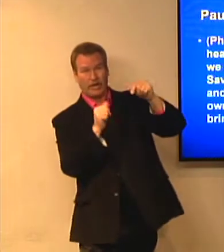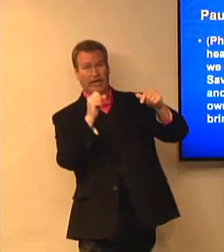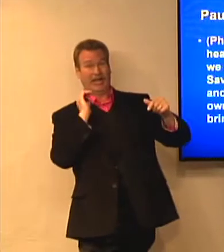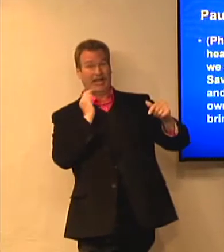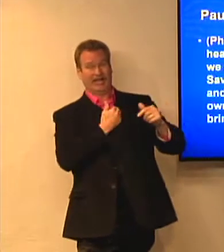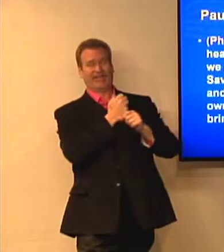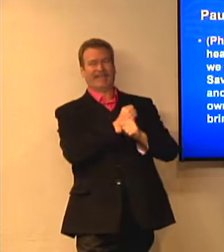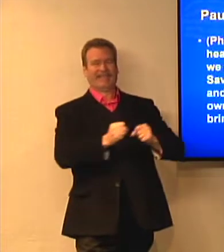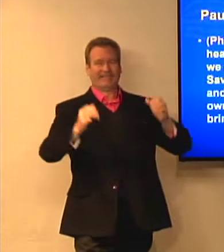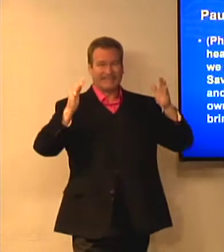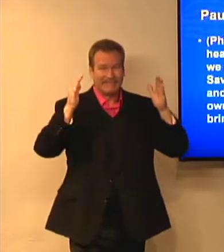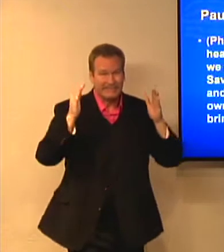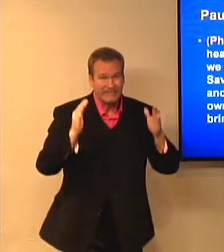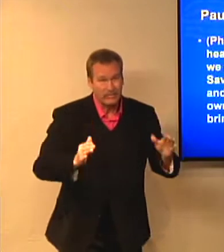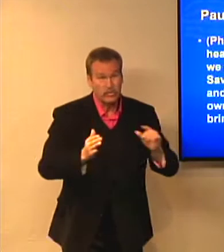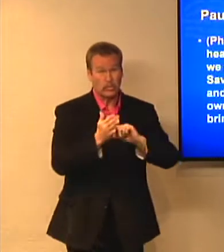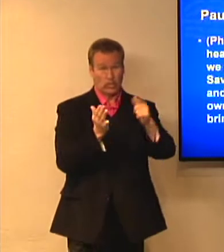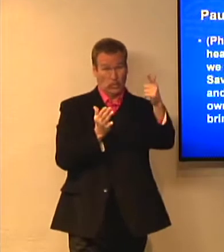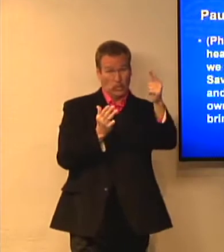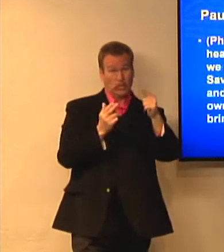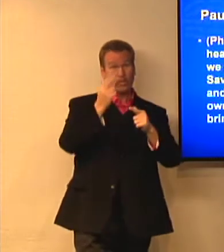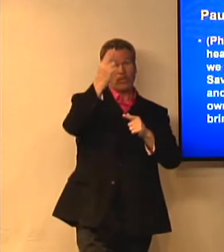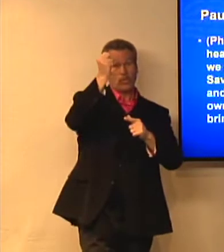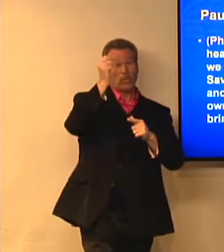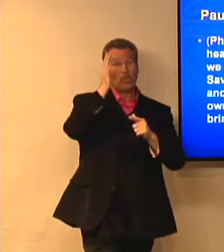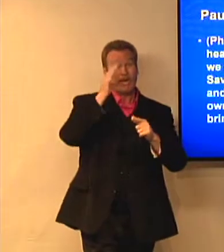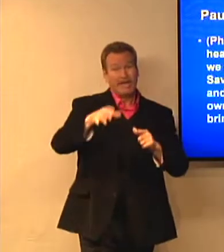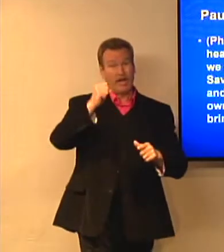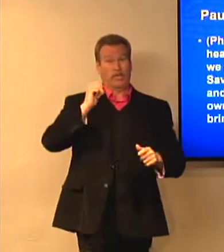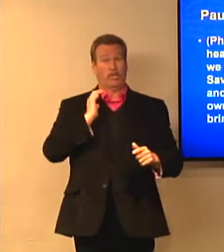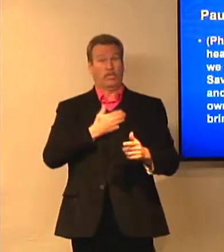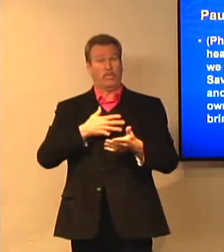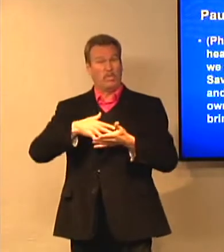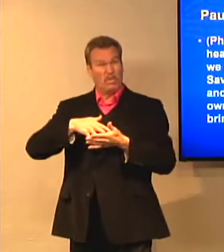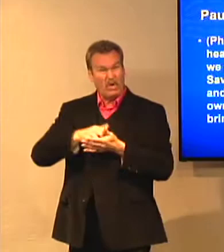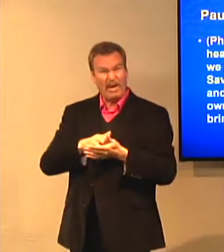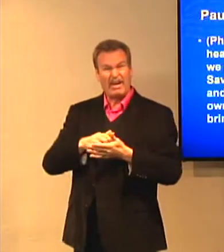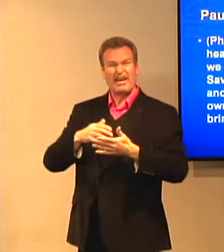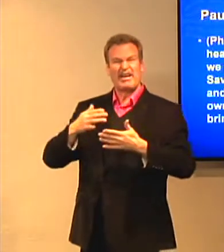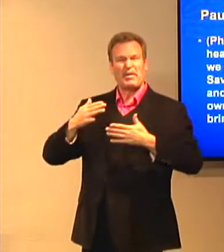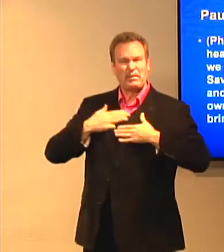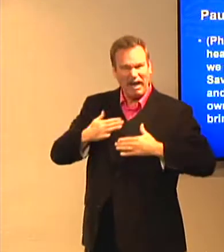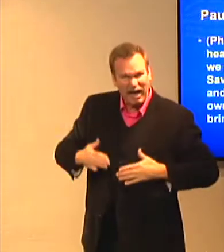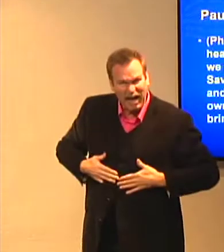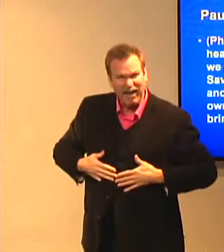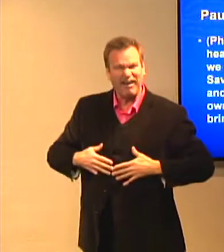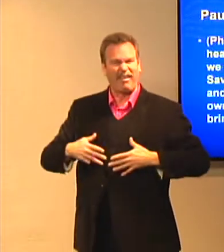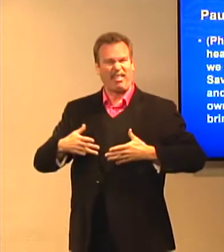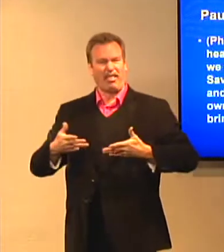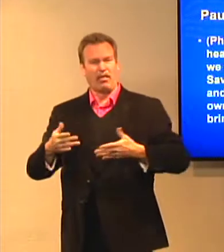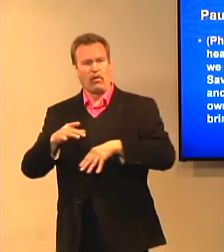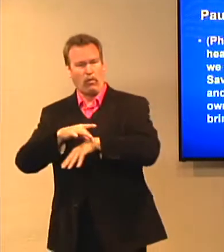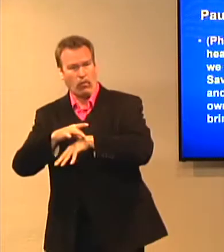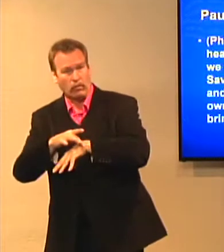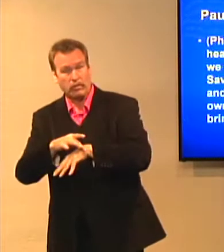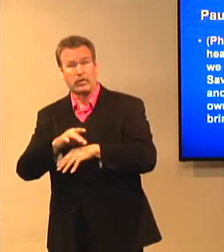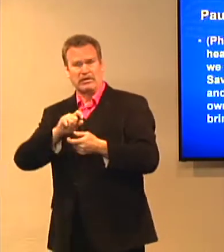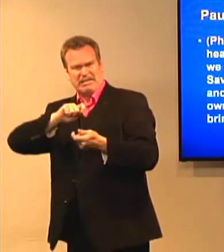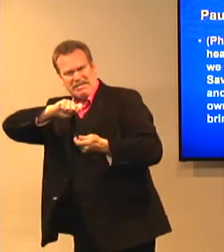to return as our Savior. Verse 21, he will take our weak, mortal bodies